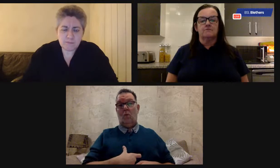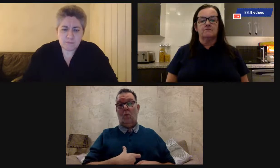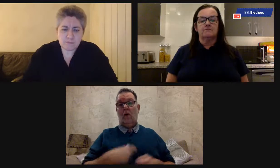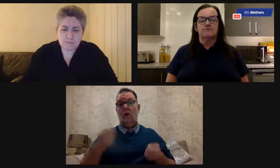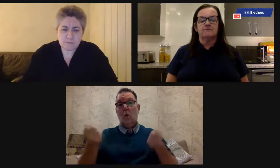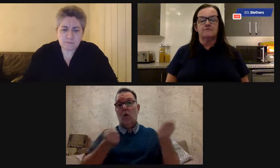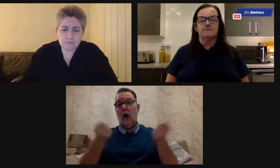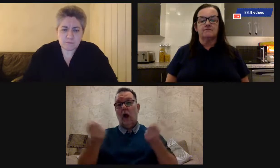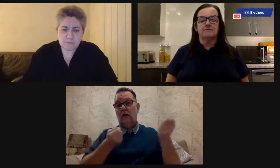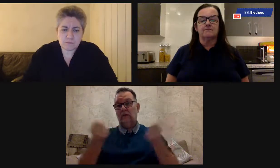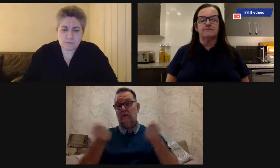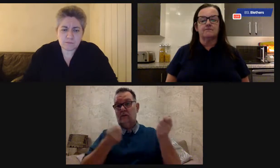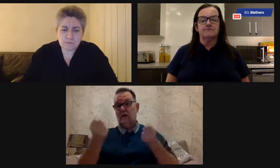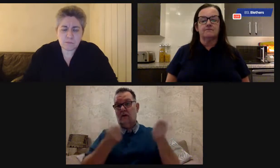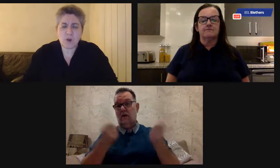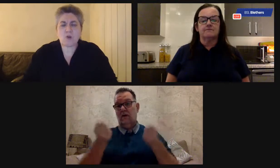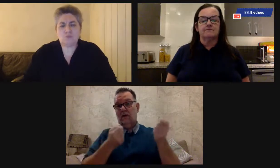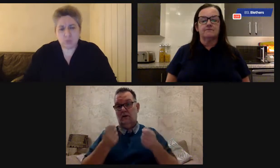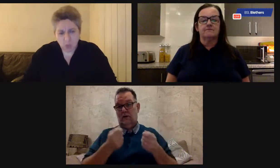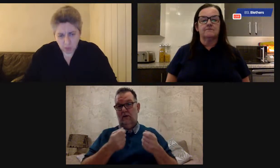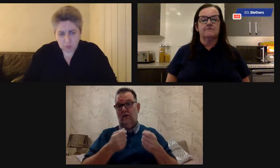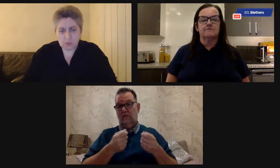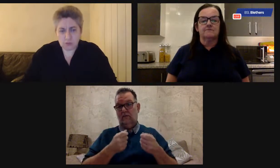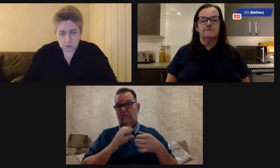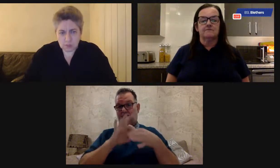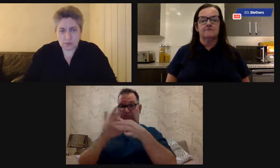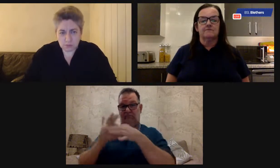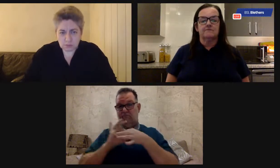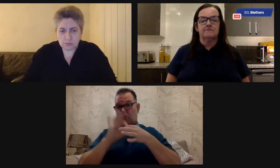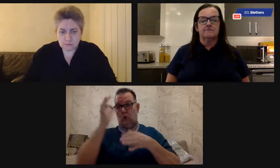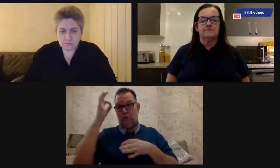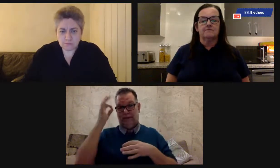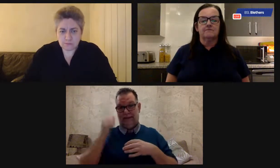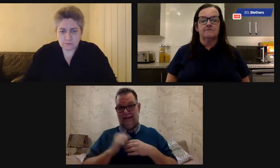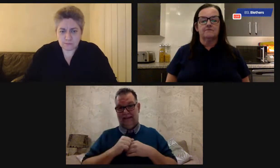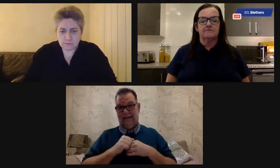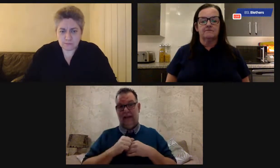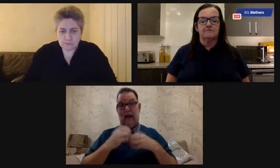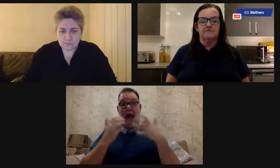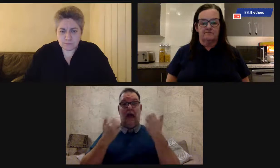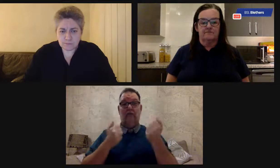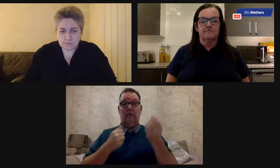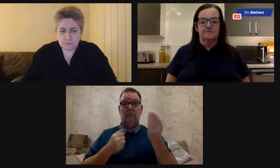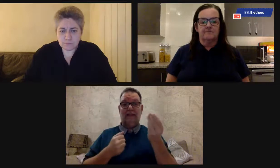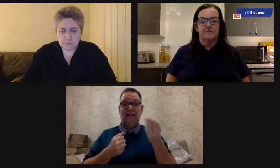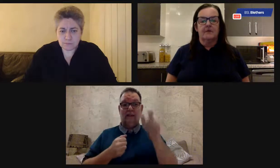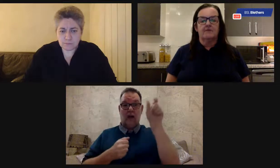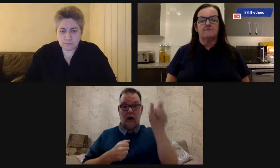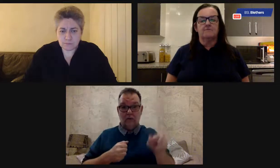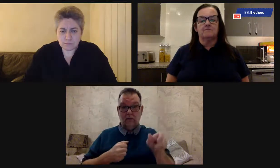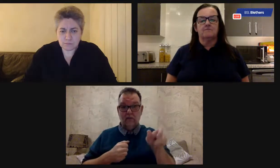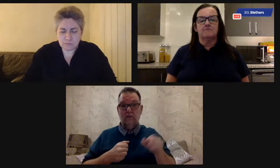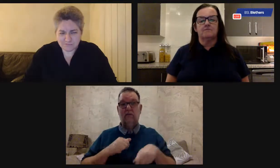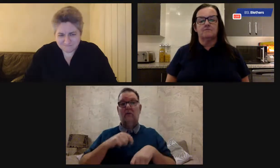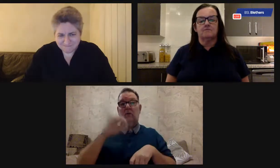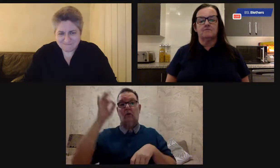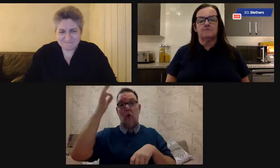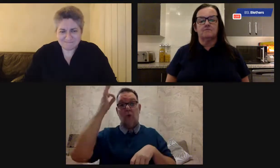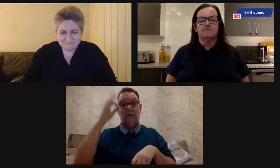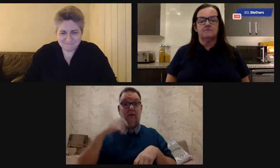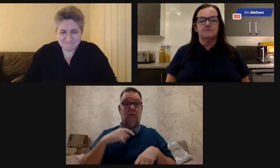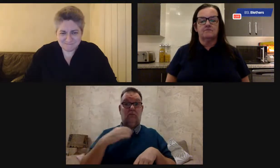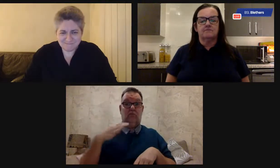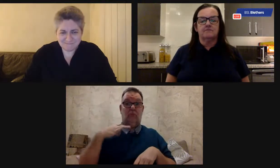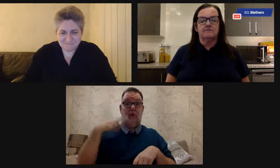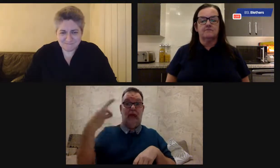your role? Well, I'm the convener. And I do all the network and engagement